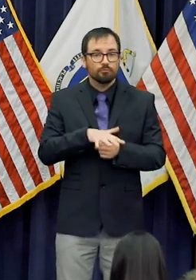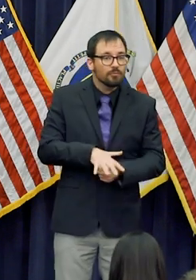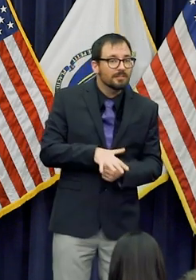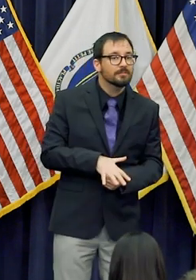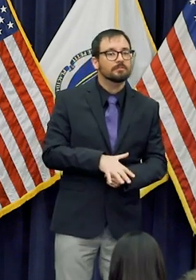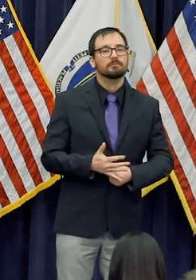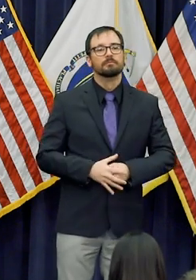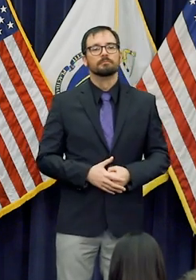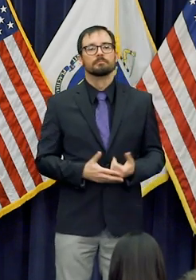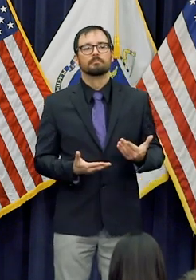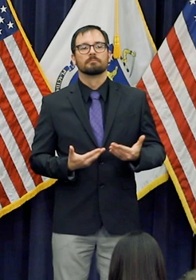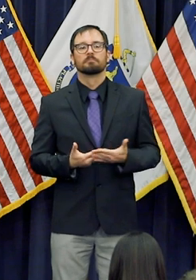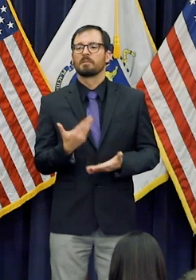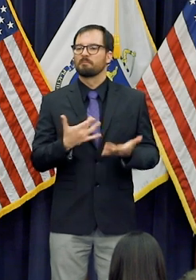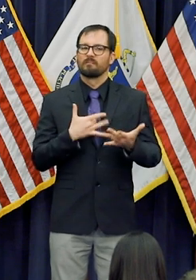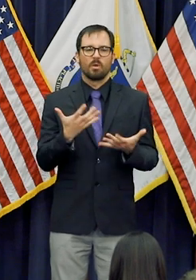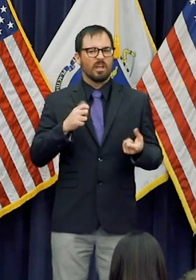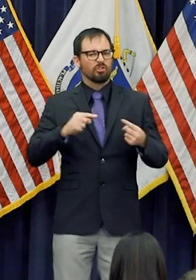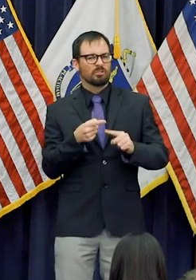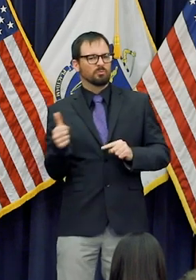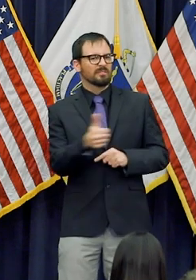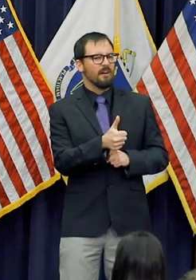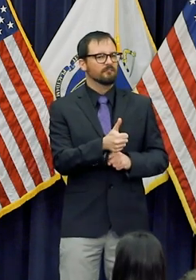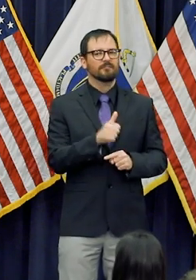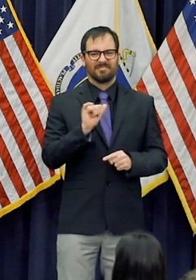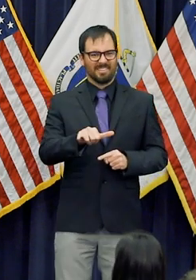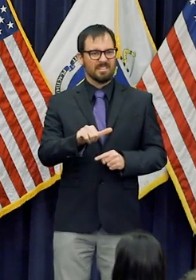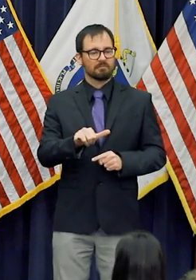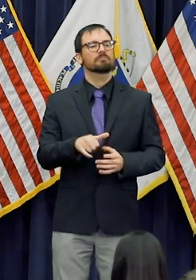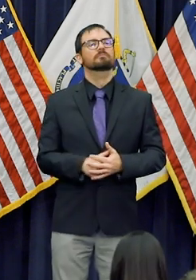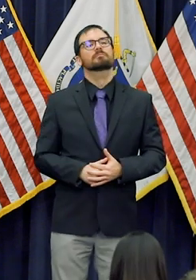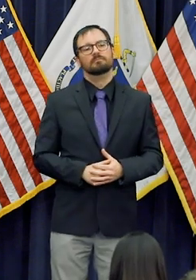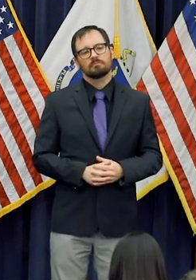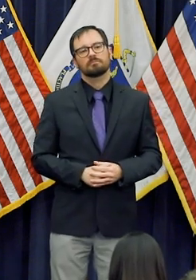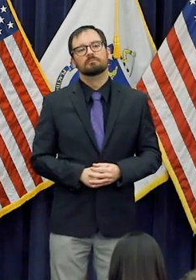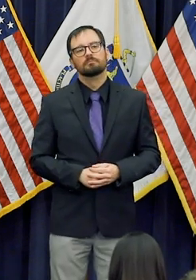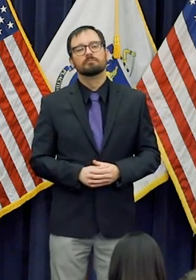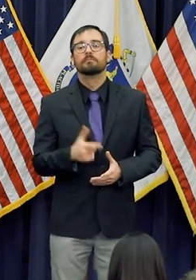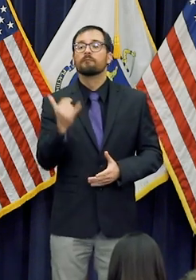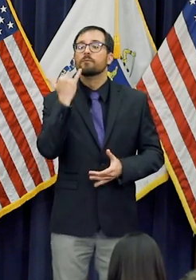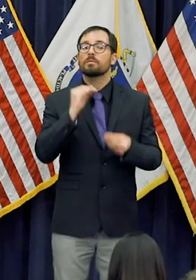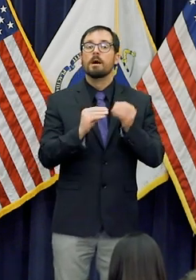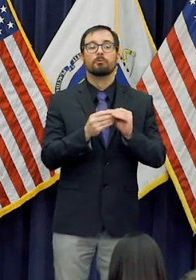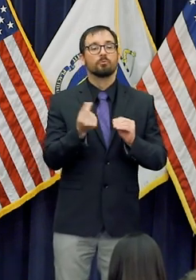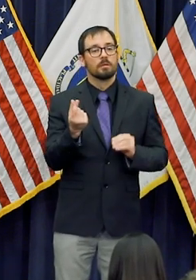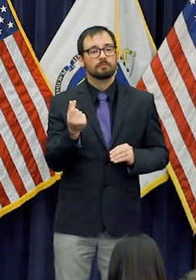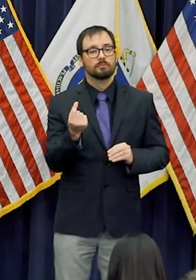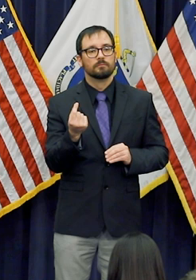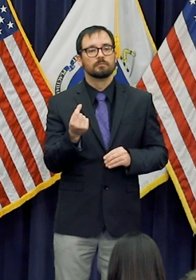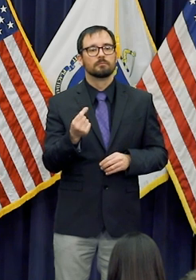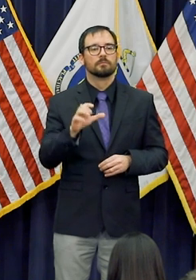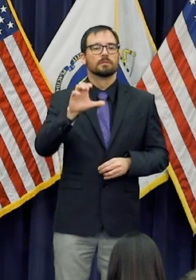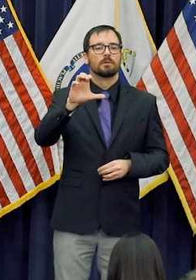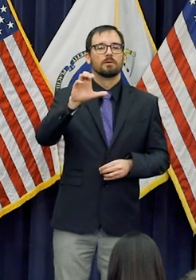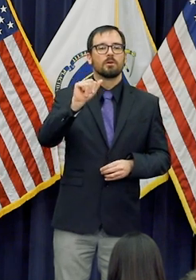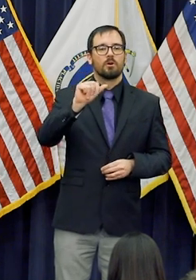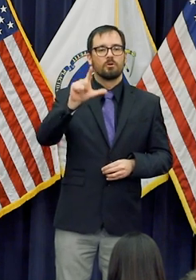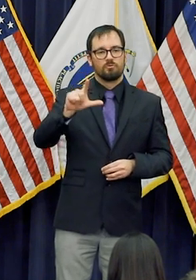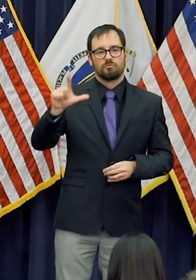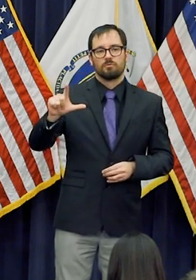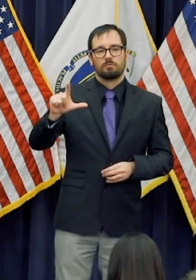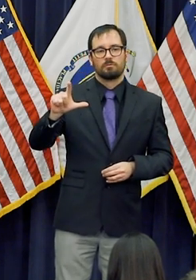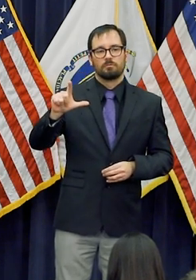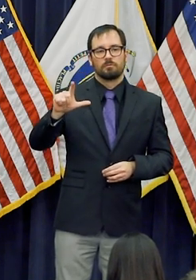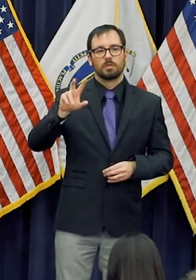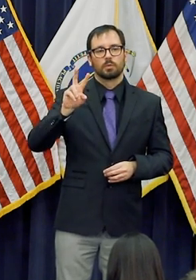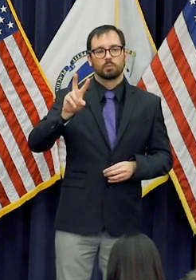others, call to talk. That's C-A-L-L 2 talk is a resource